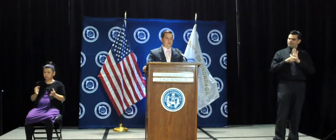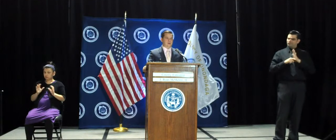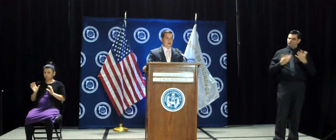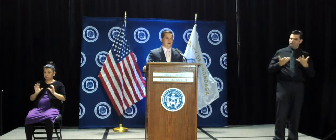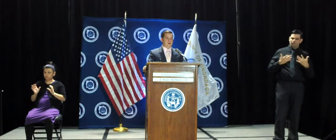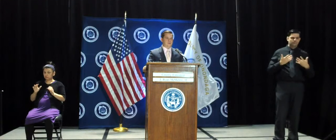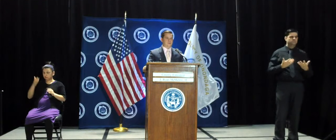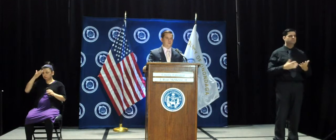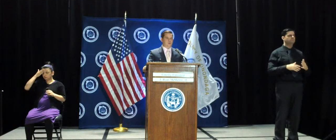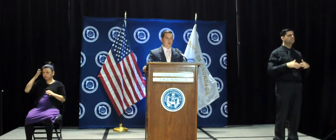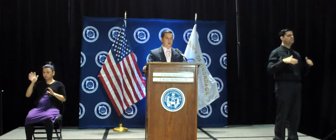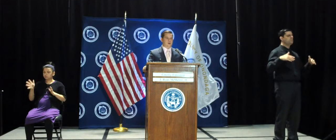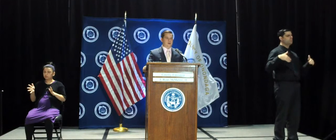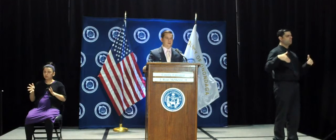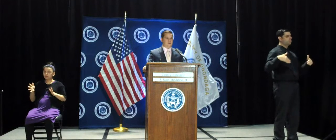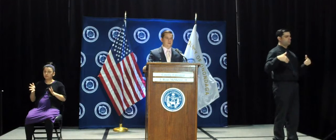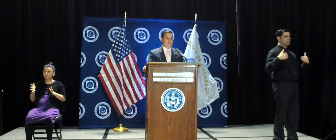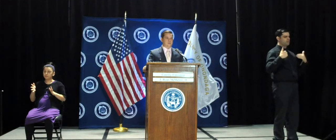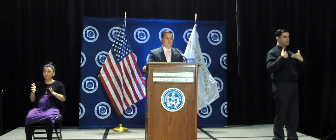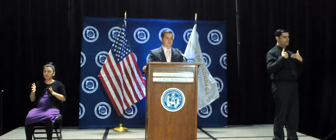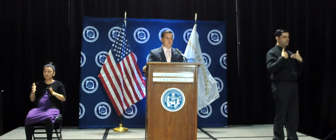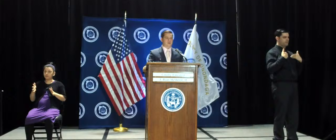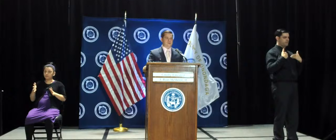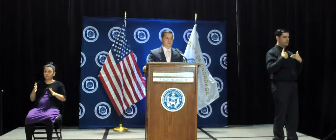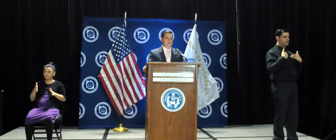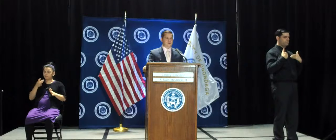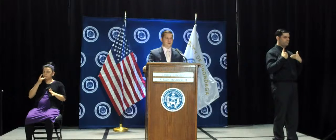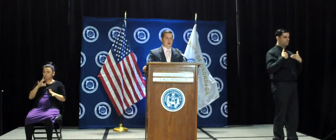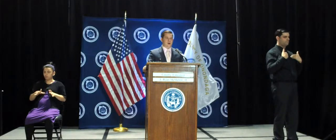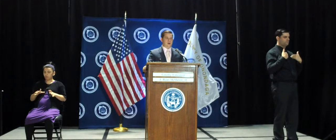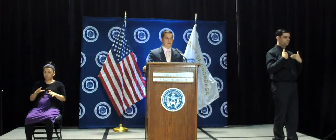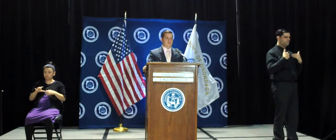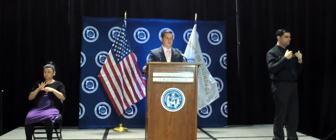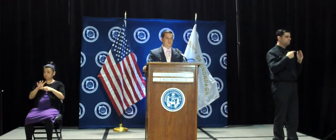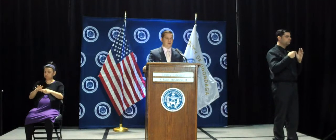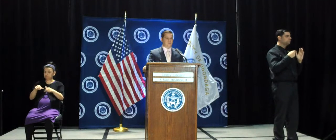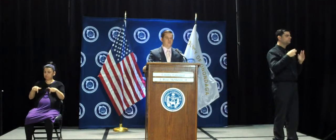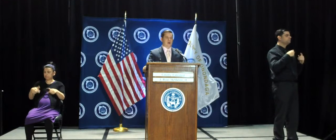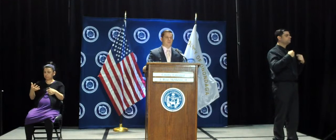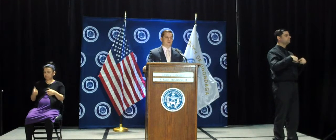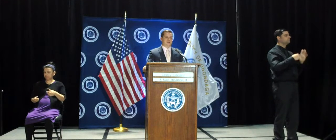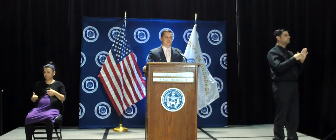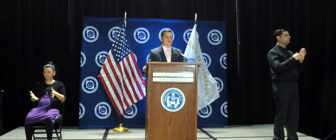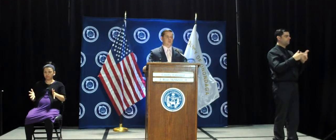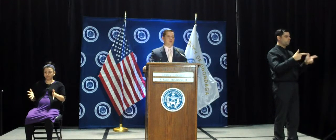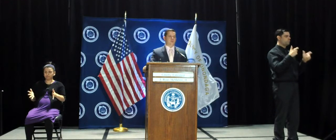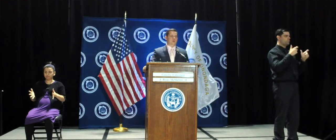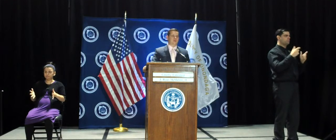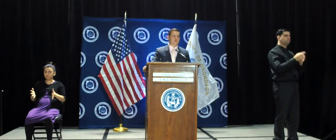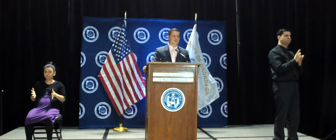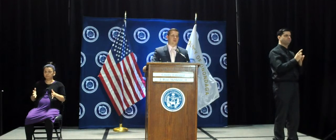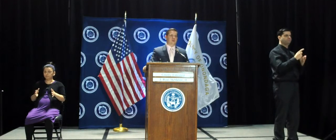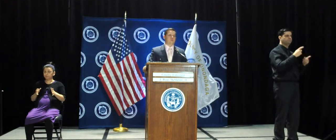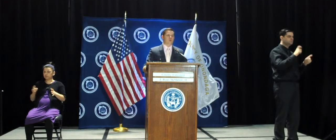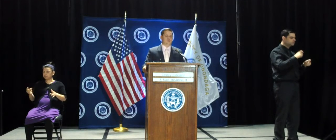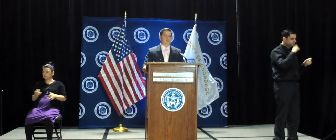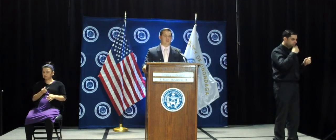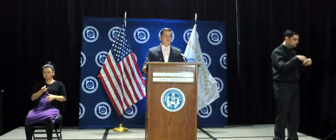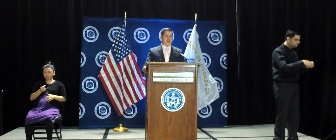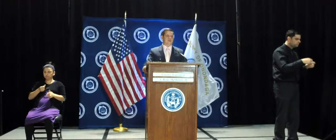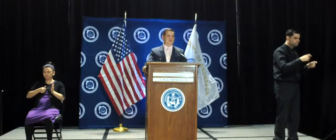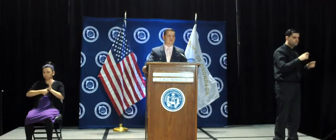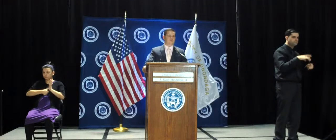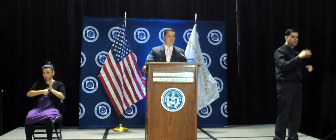it for months, the type of rapid testing that we believe is